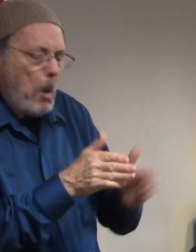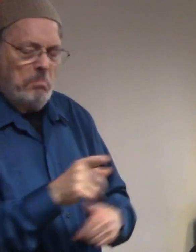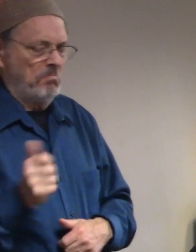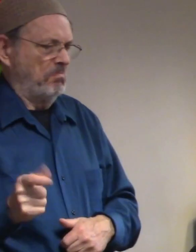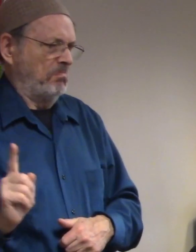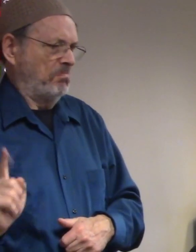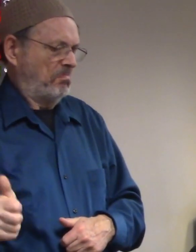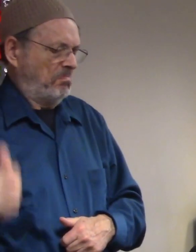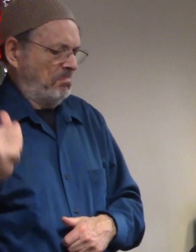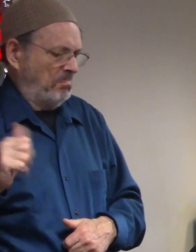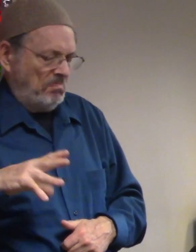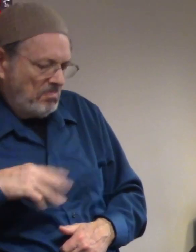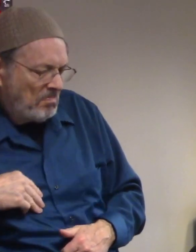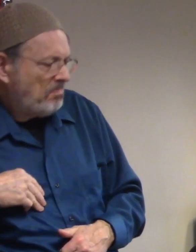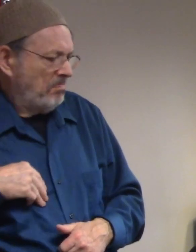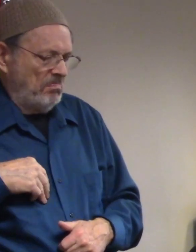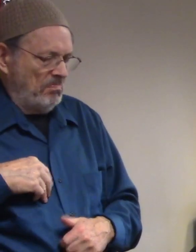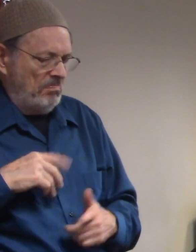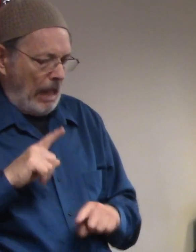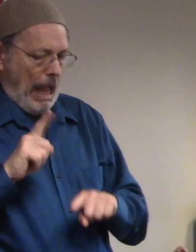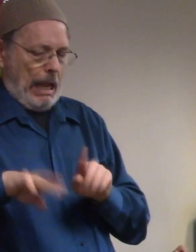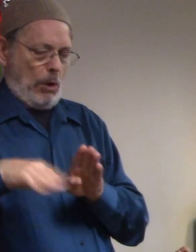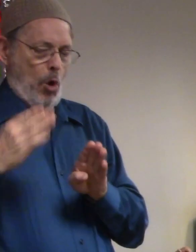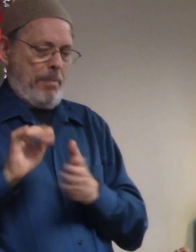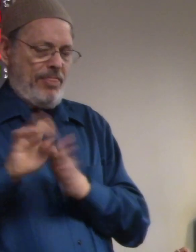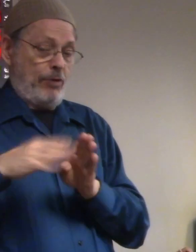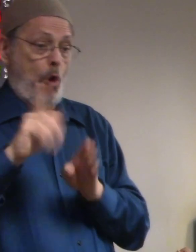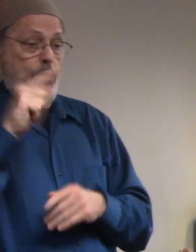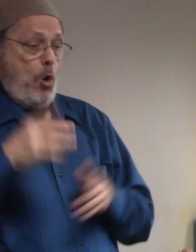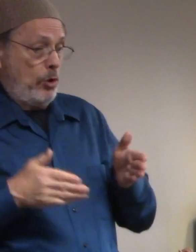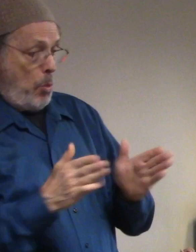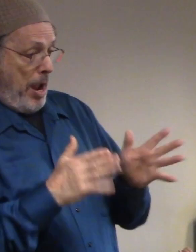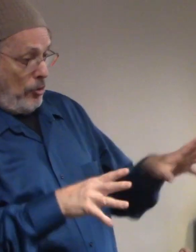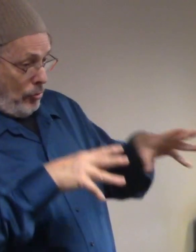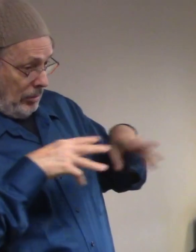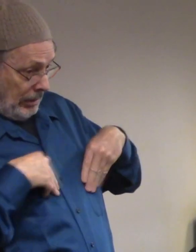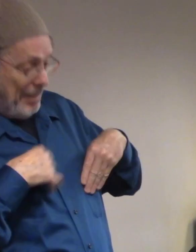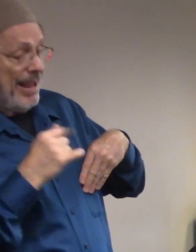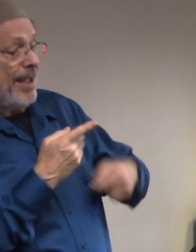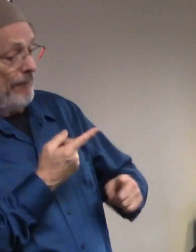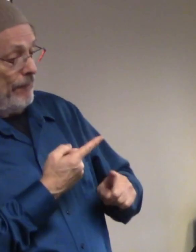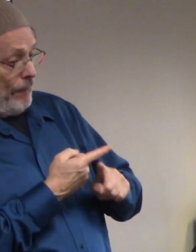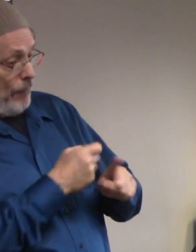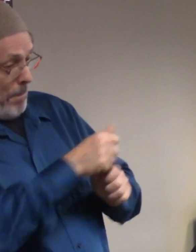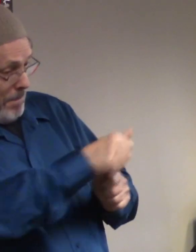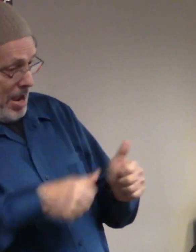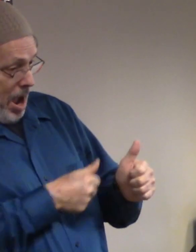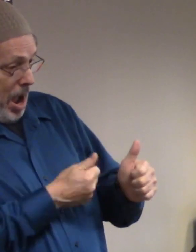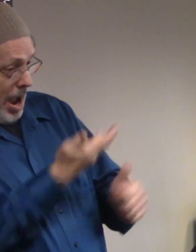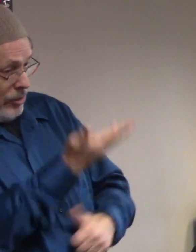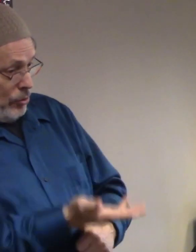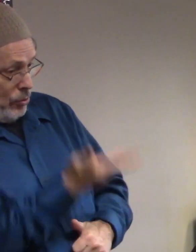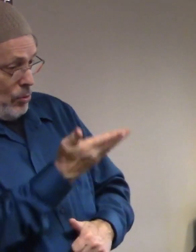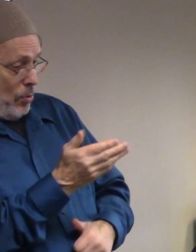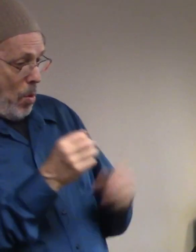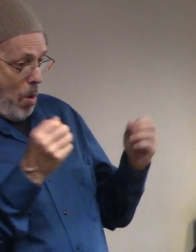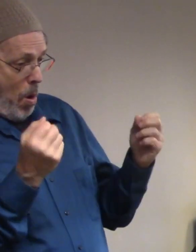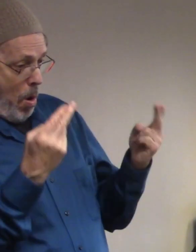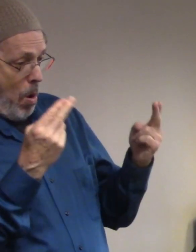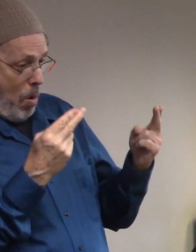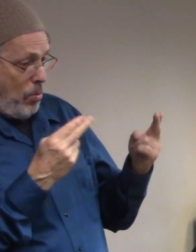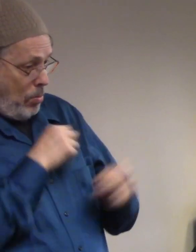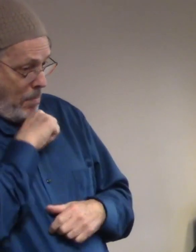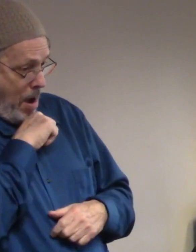them. It'll never be opened from them. The only way they will come and be accepted is if they come from behind you, oh Muhammad, sallallahu alayhi wa alayhi wa